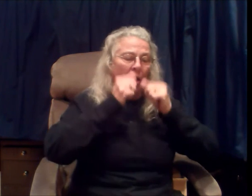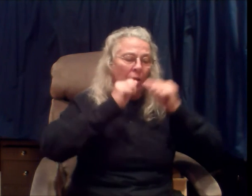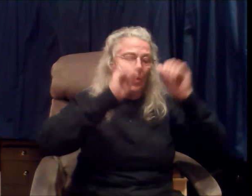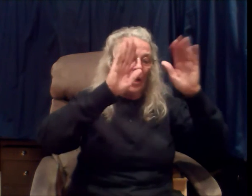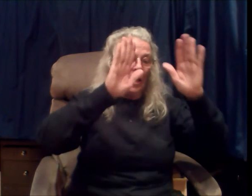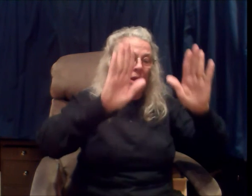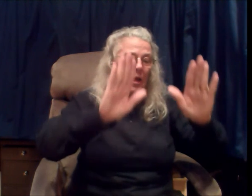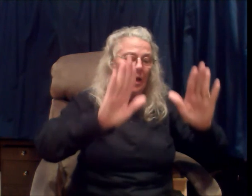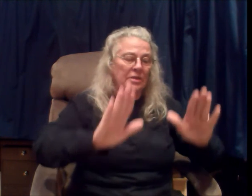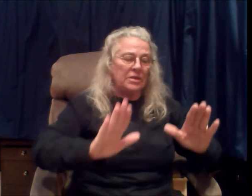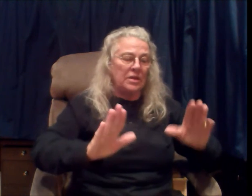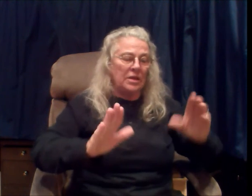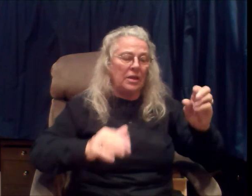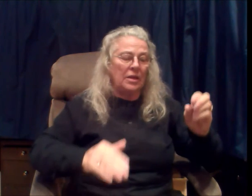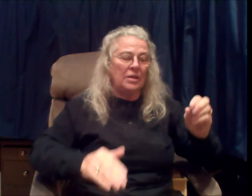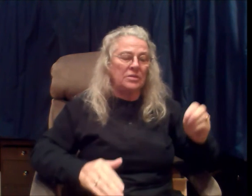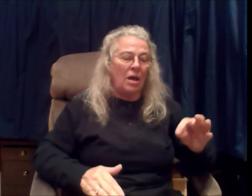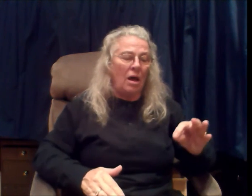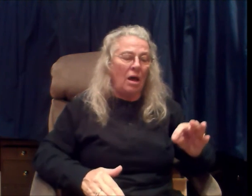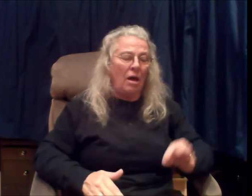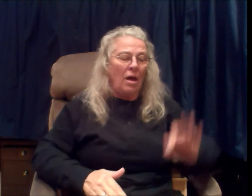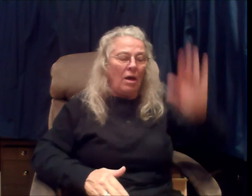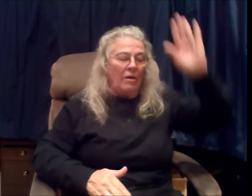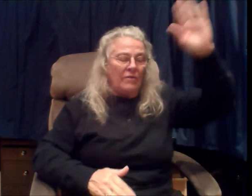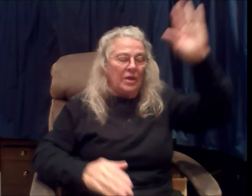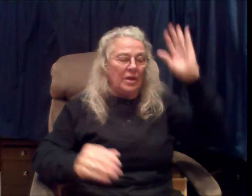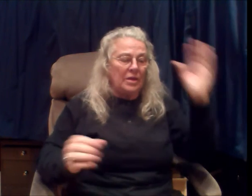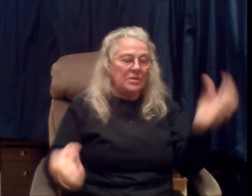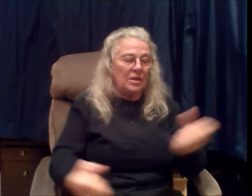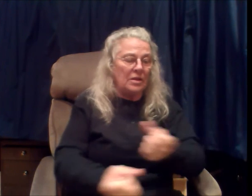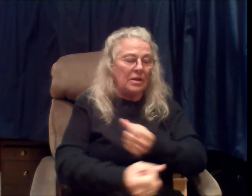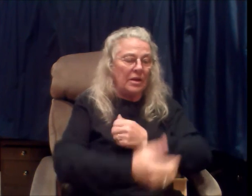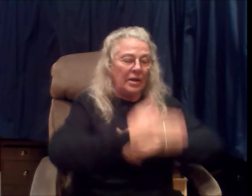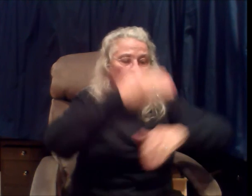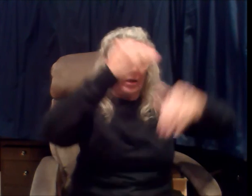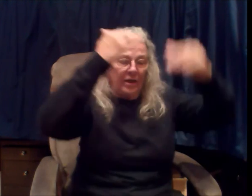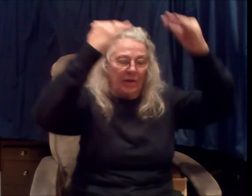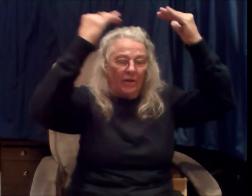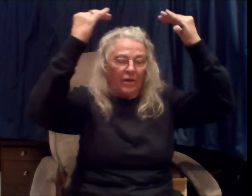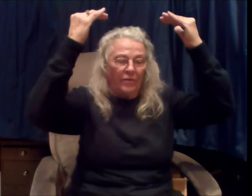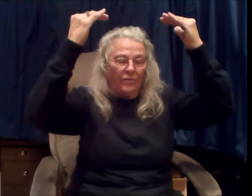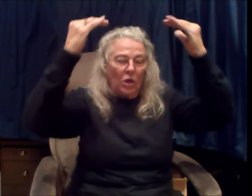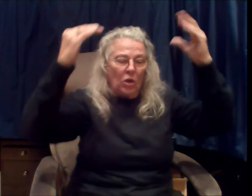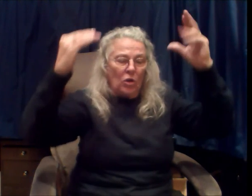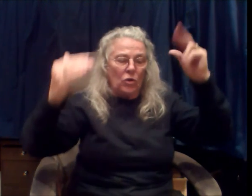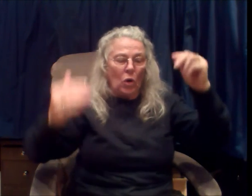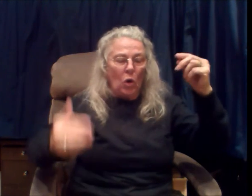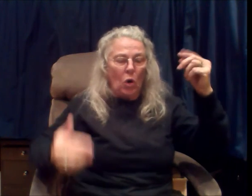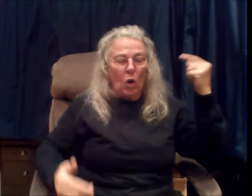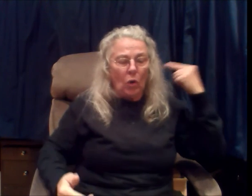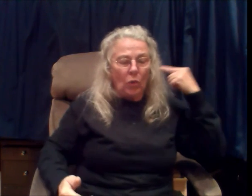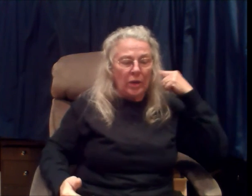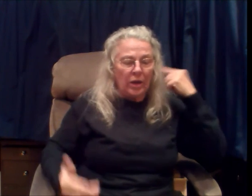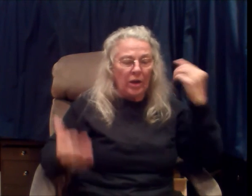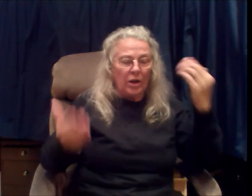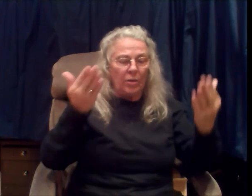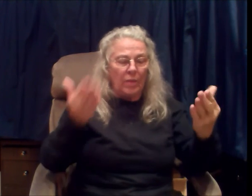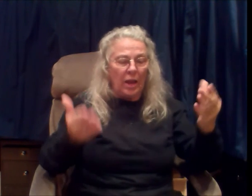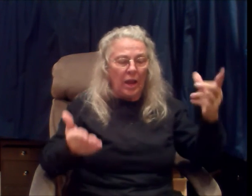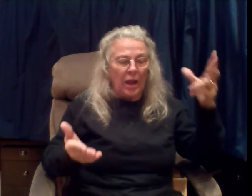the blessings of his love. No ear